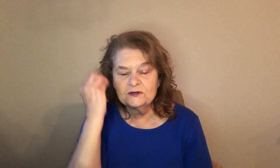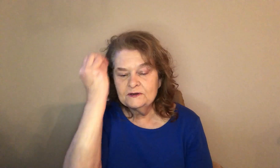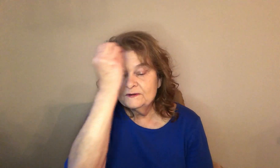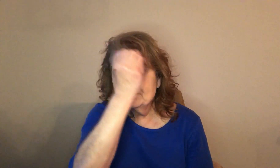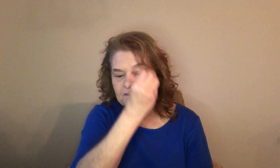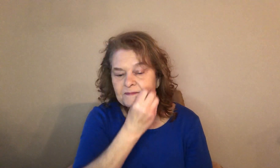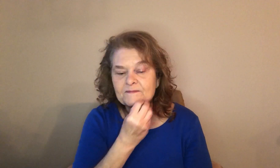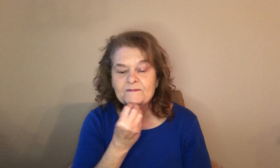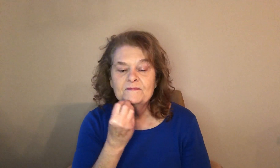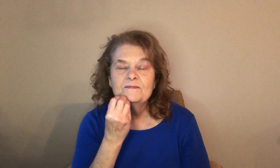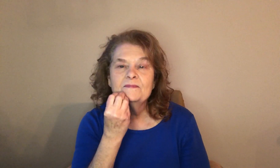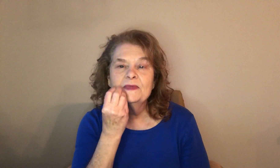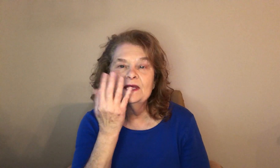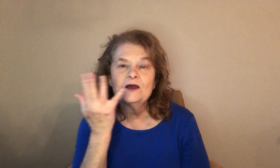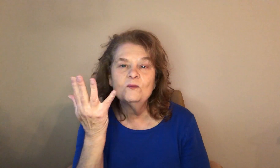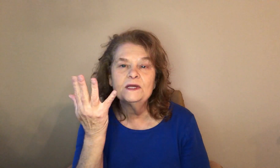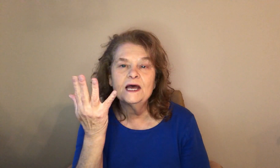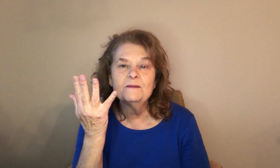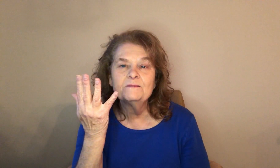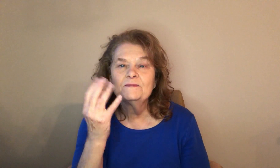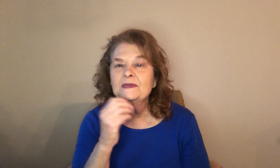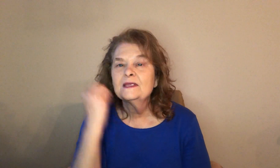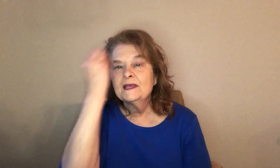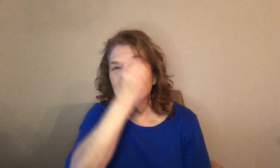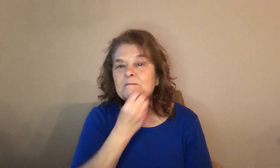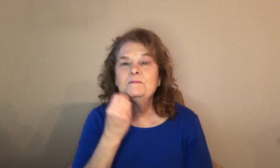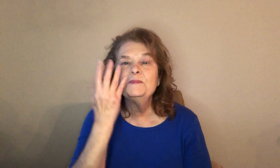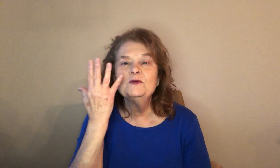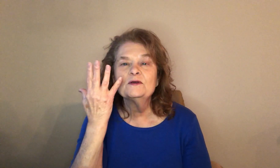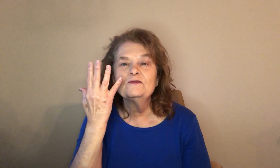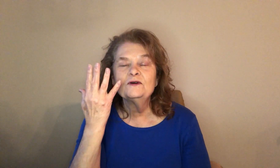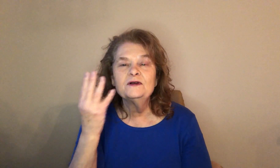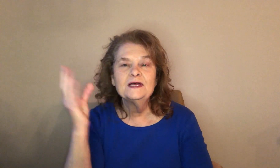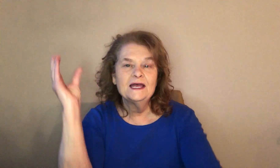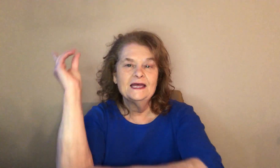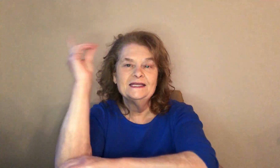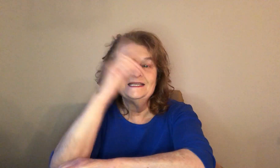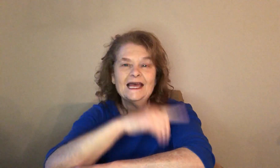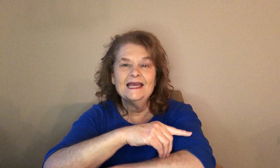circle and open up. Beautiful day.